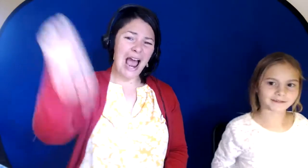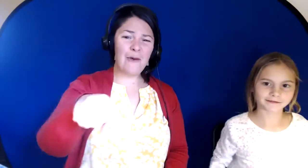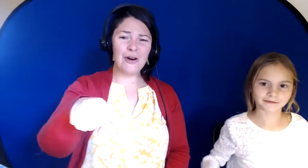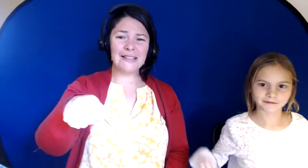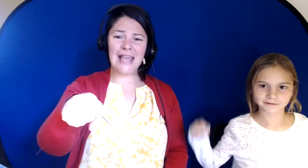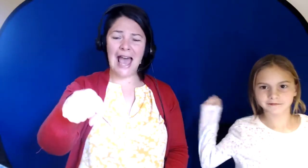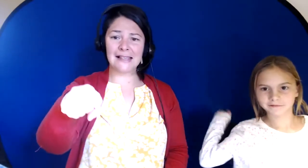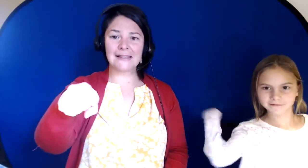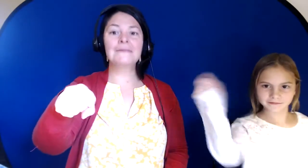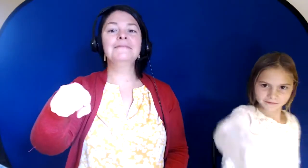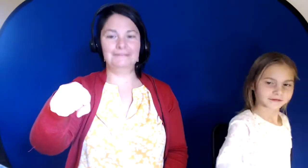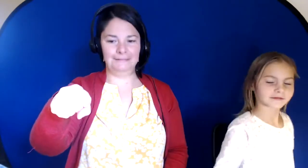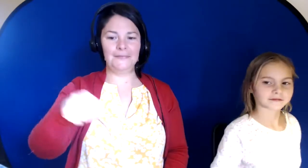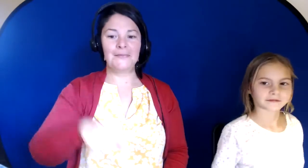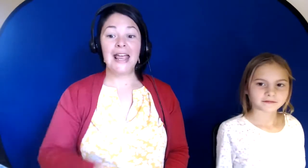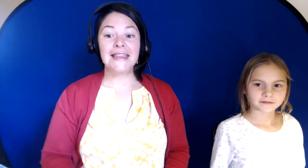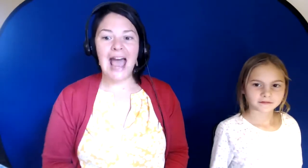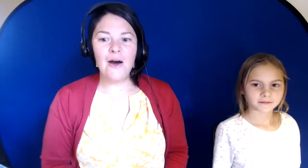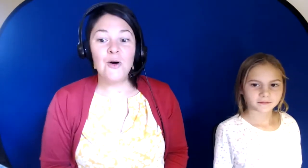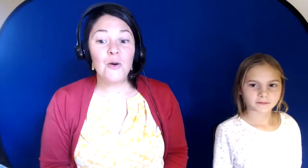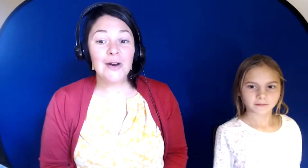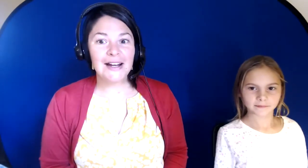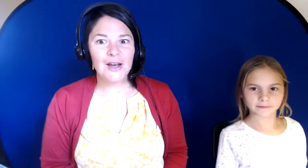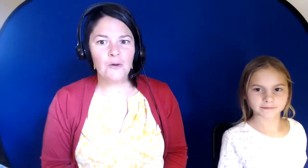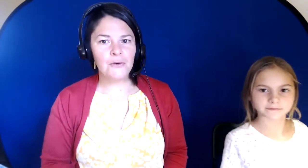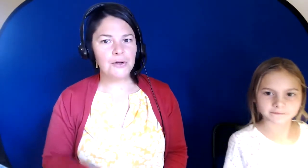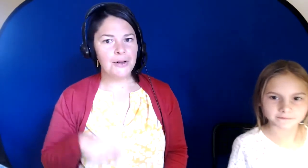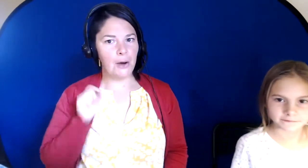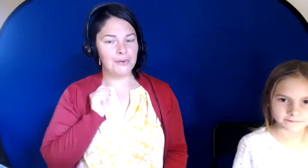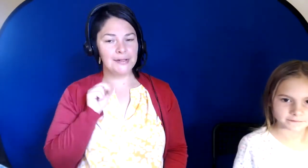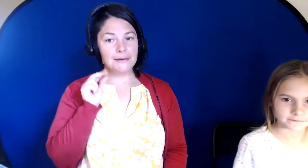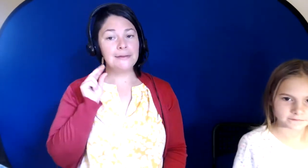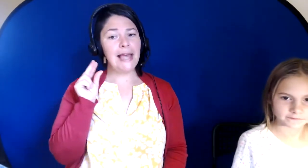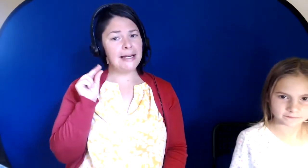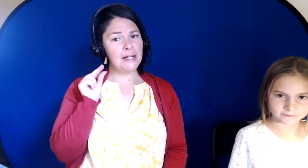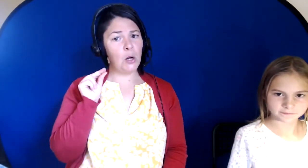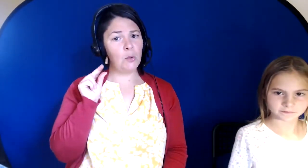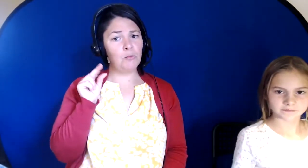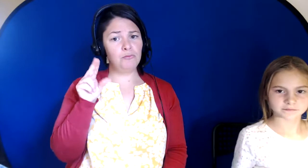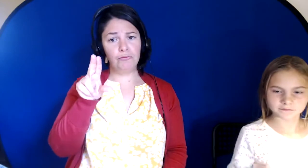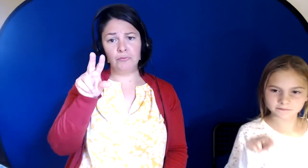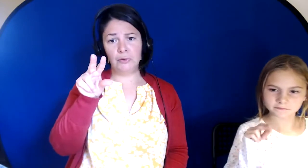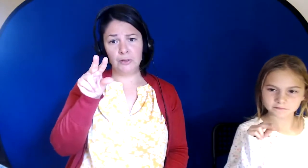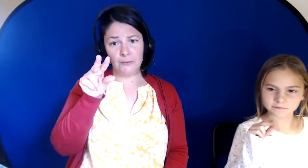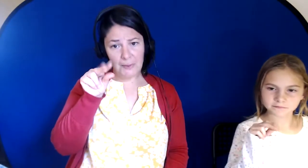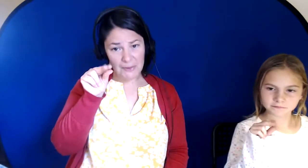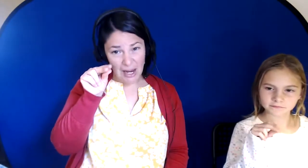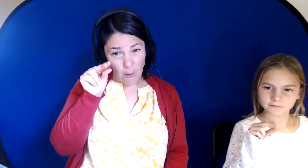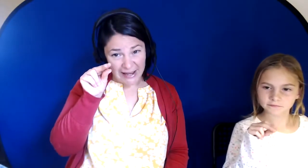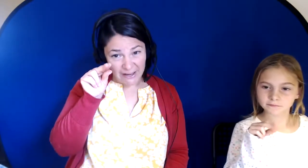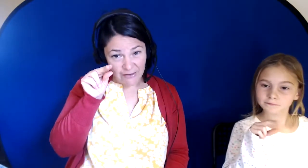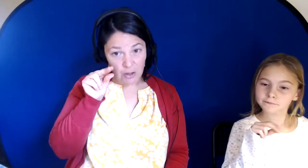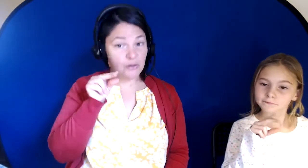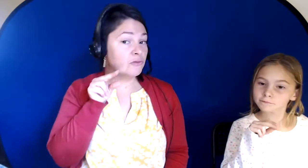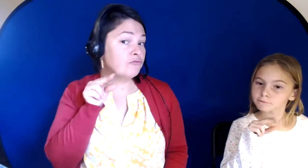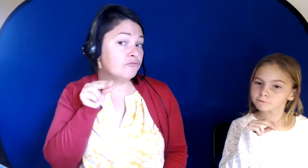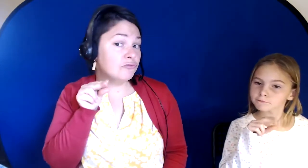outwards yes. Now we're going to go for nose. Tiny no. Remember that quacking fingers? No.